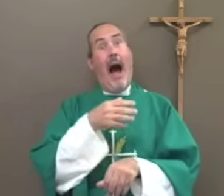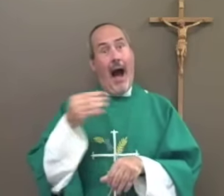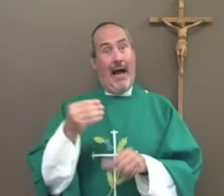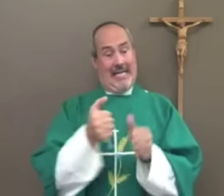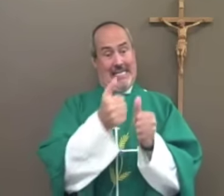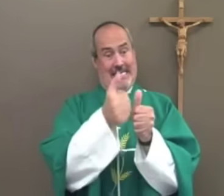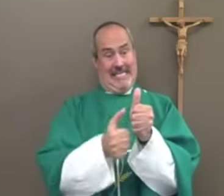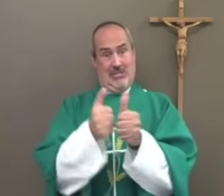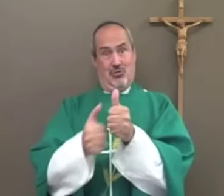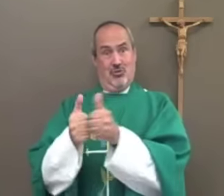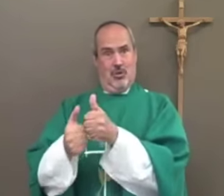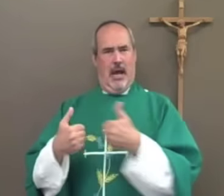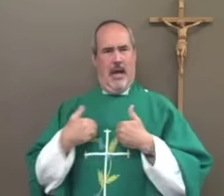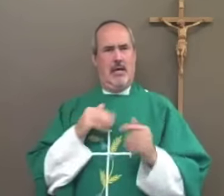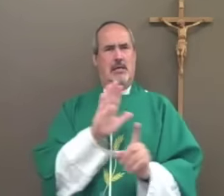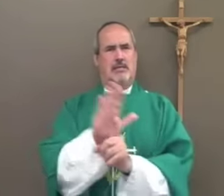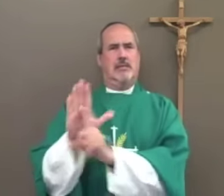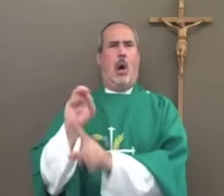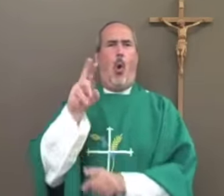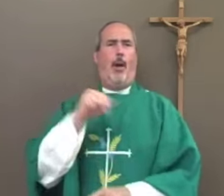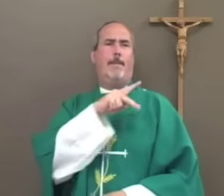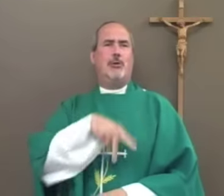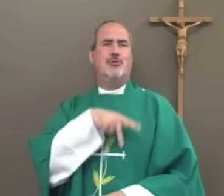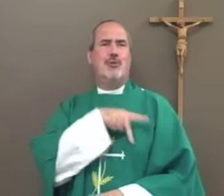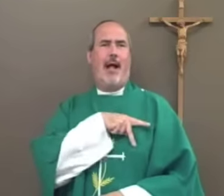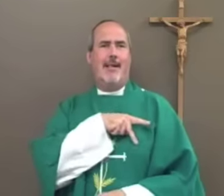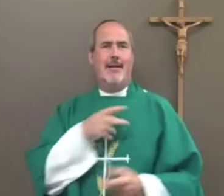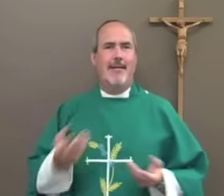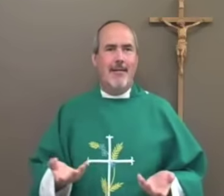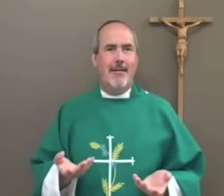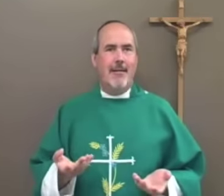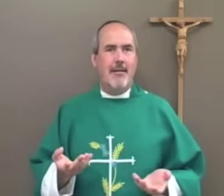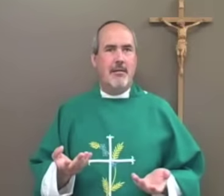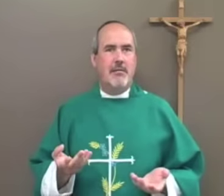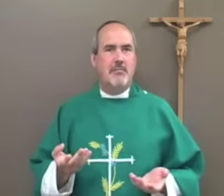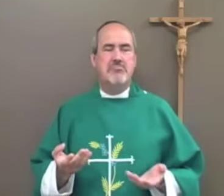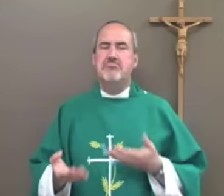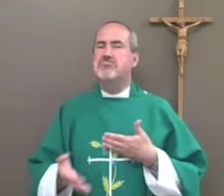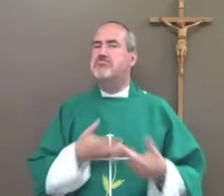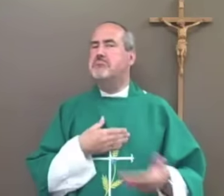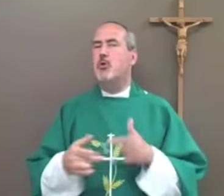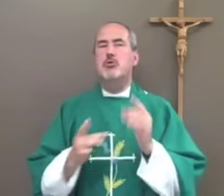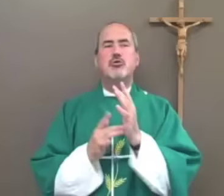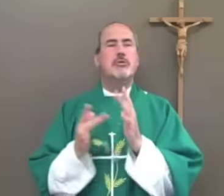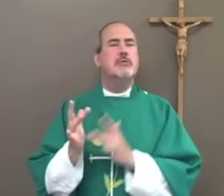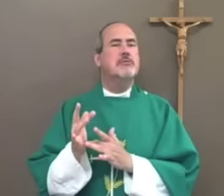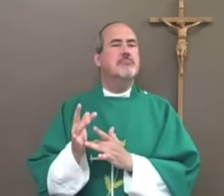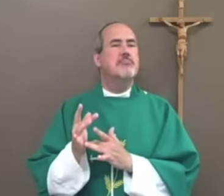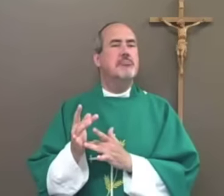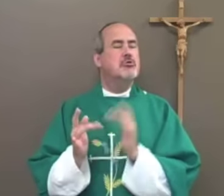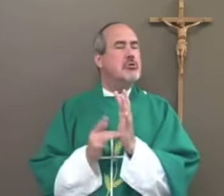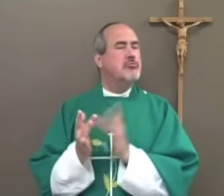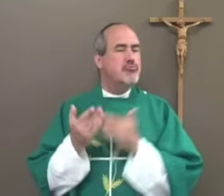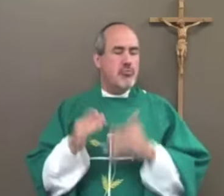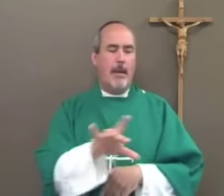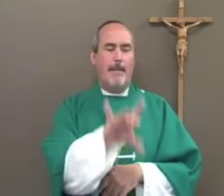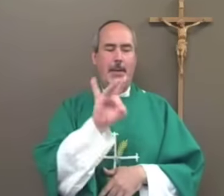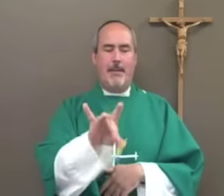Many of them probably didn't have important jobs, and each of them had their own personality. But regardless,